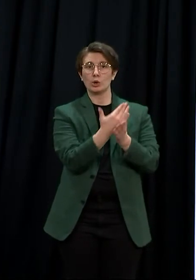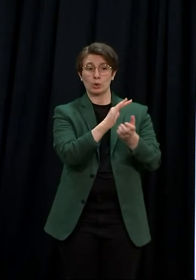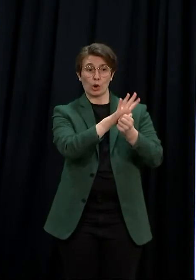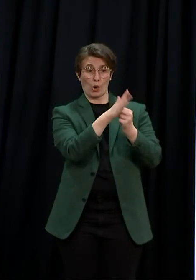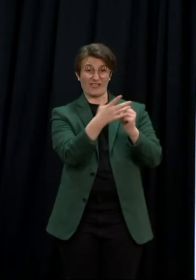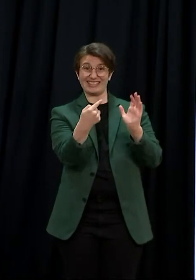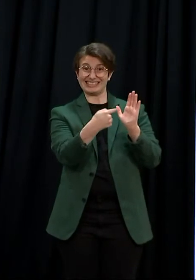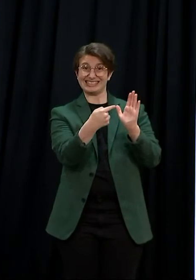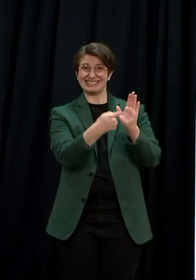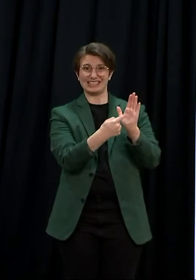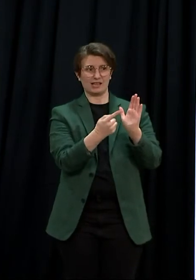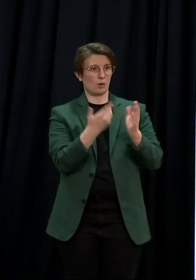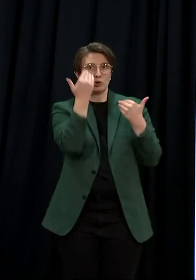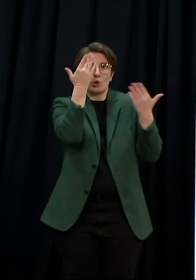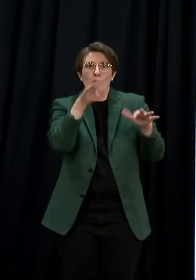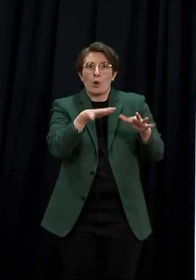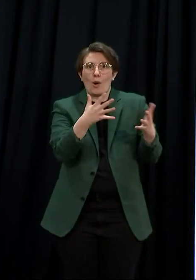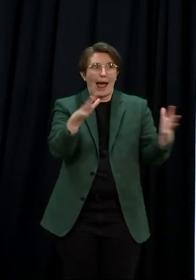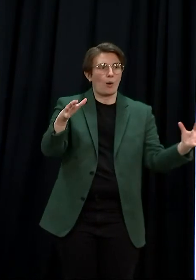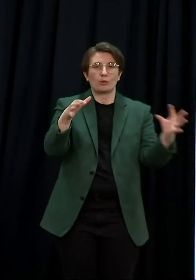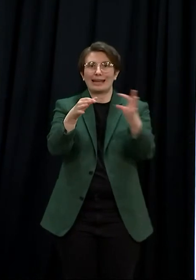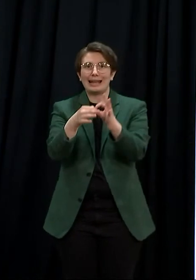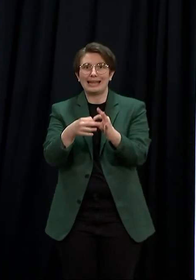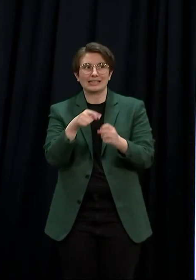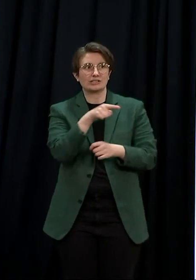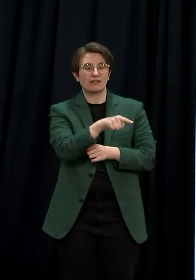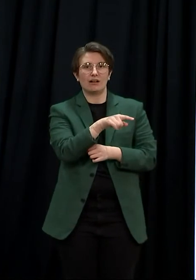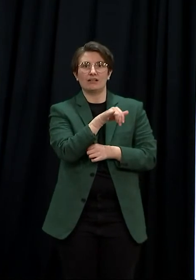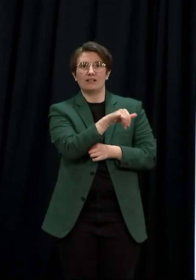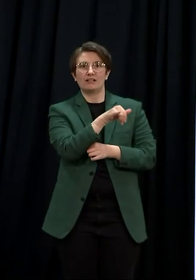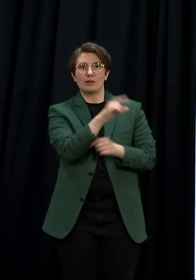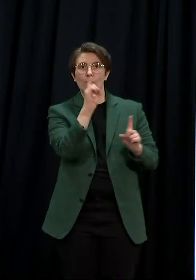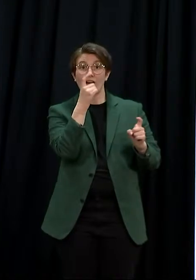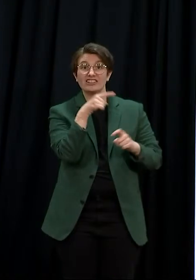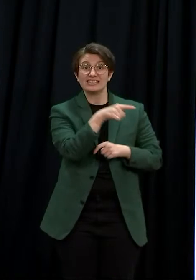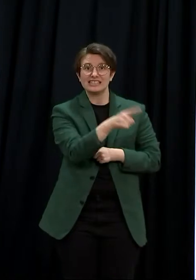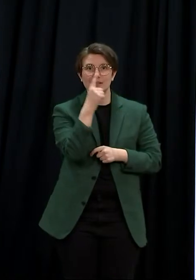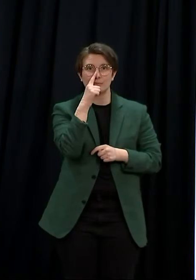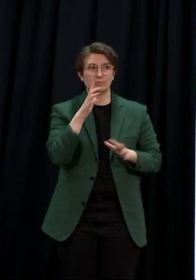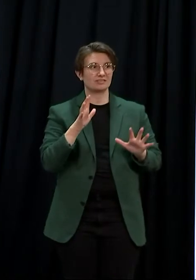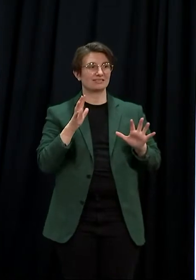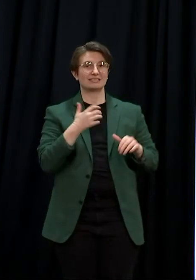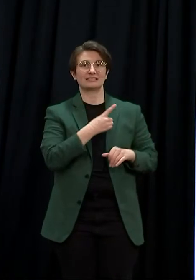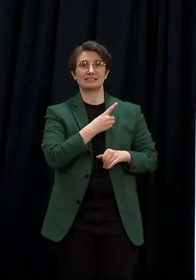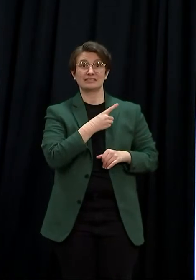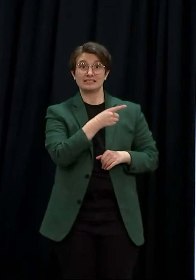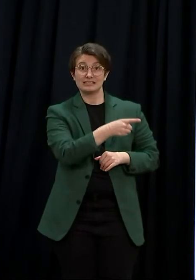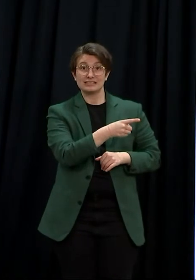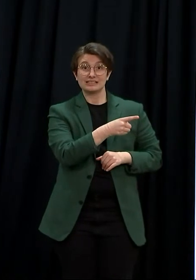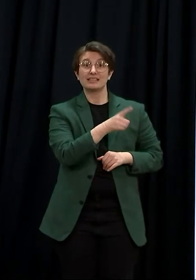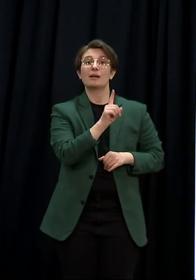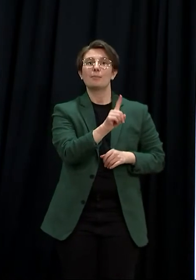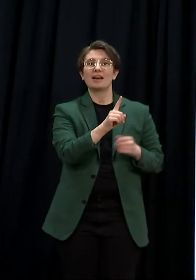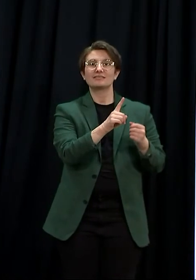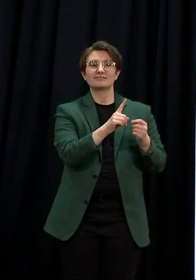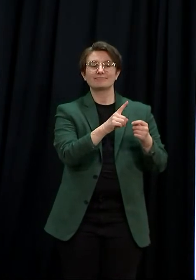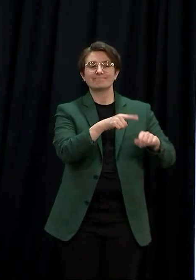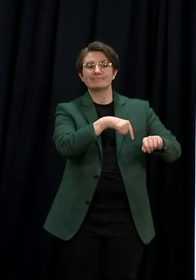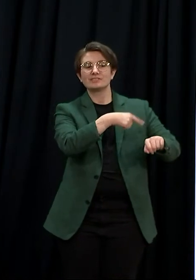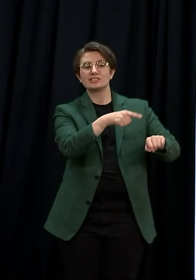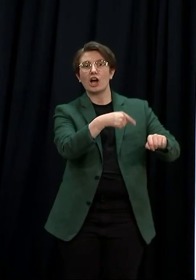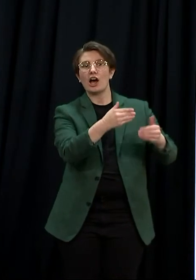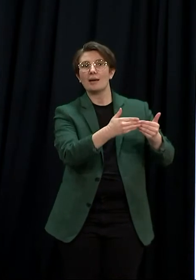back to our outbreak, often with the help of science and genome sequencing that can take just a little bit